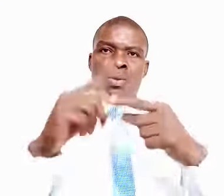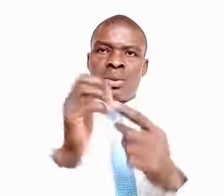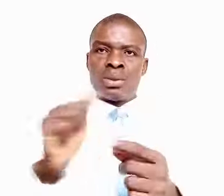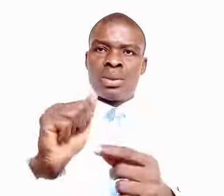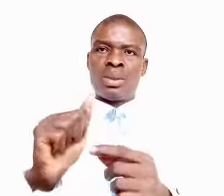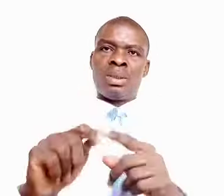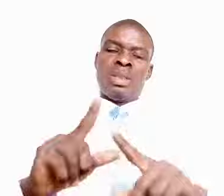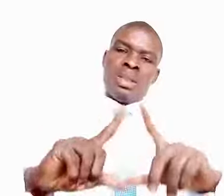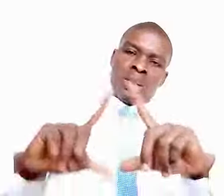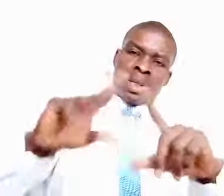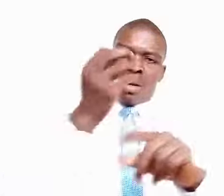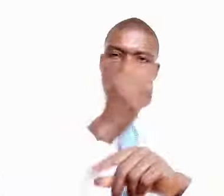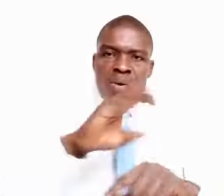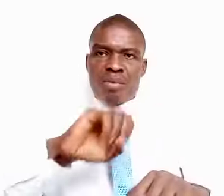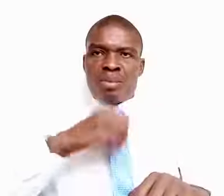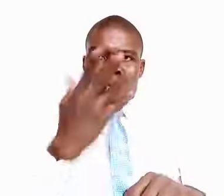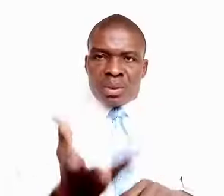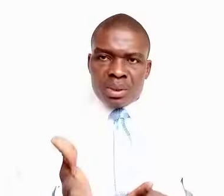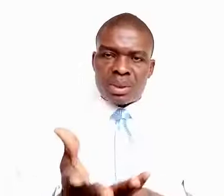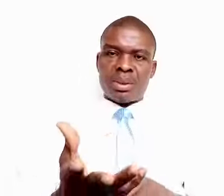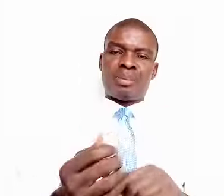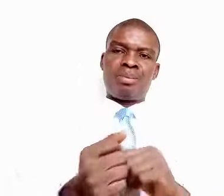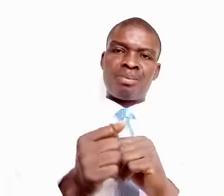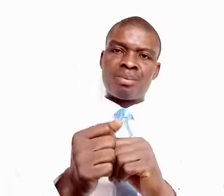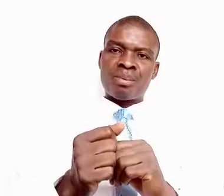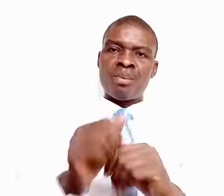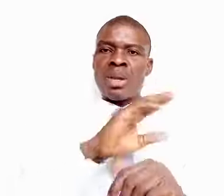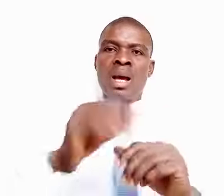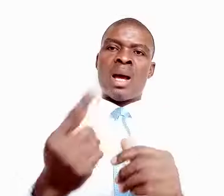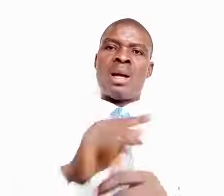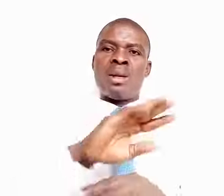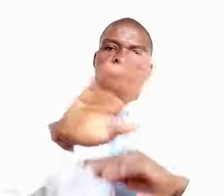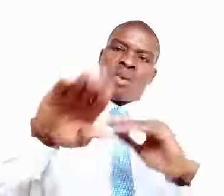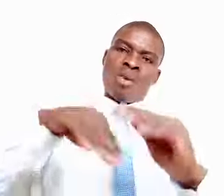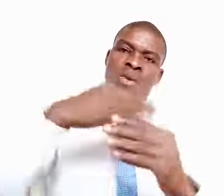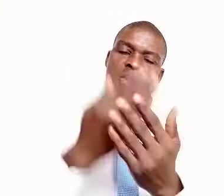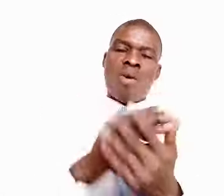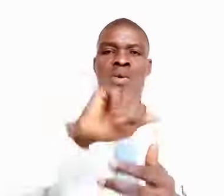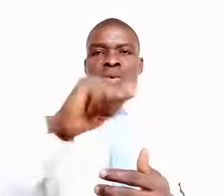poetry, reading and meter, and all other important features of poetry.